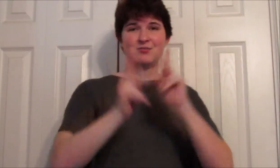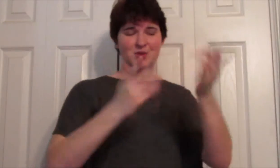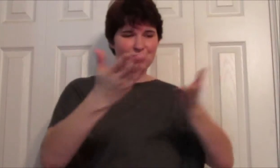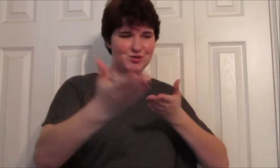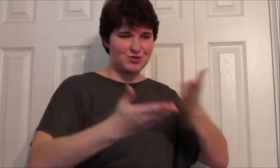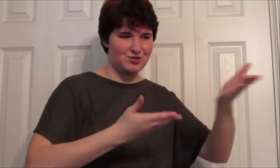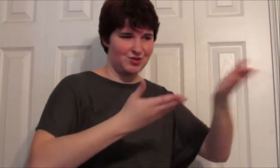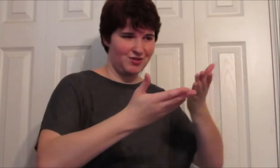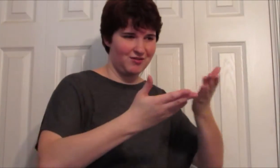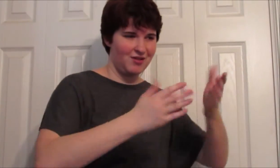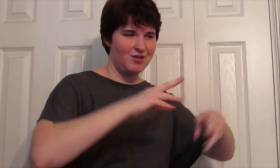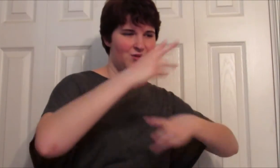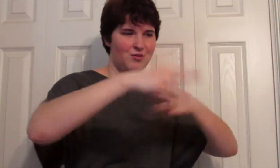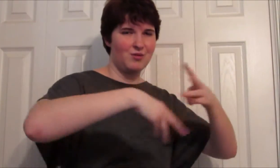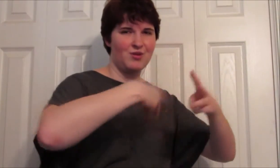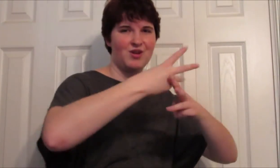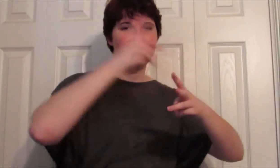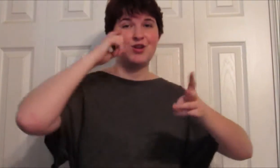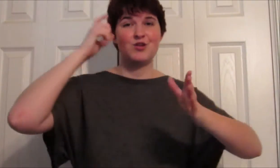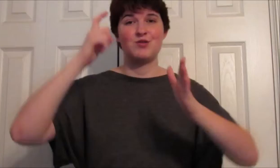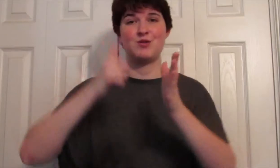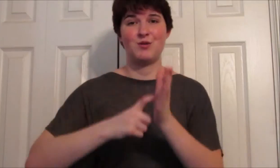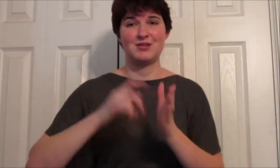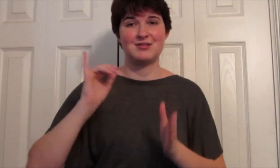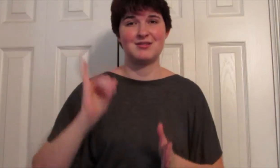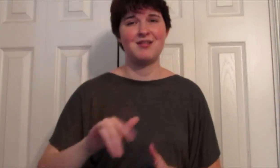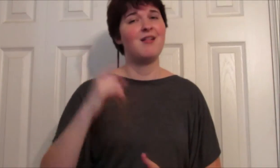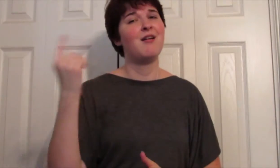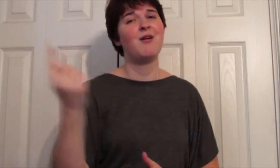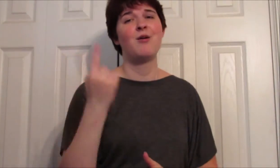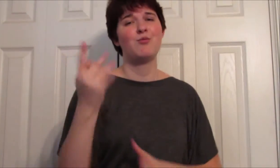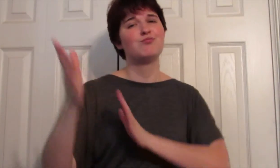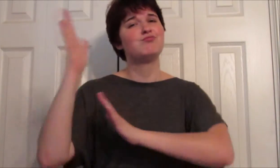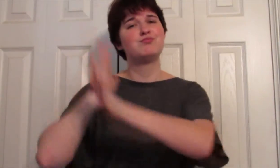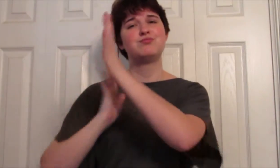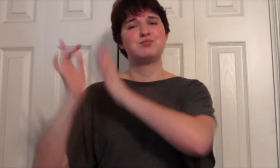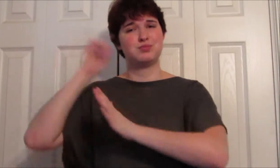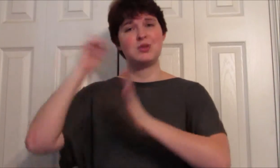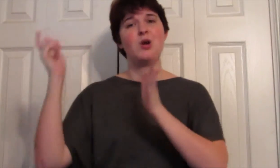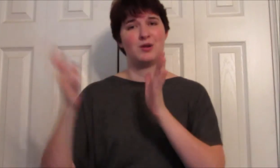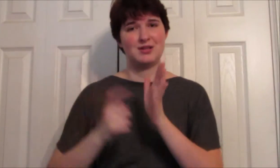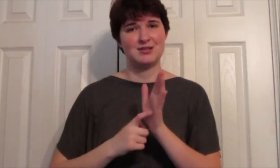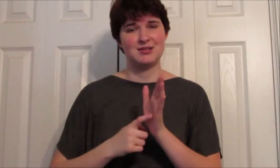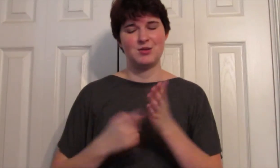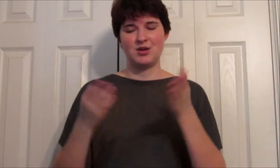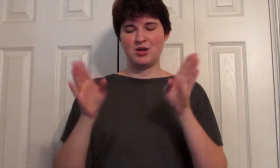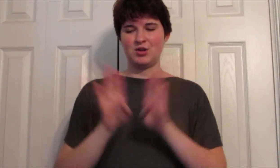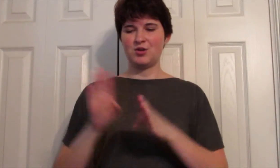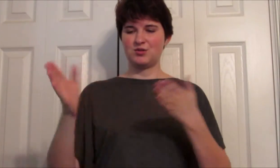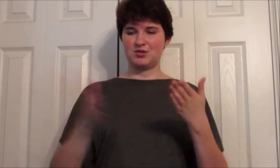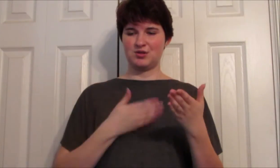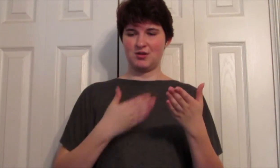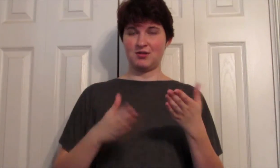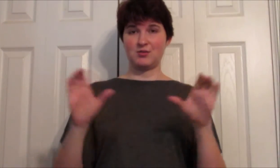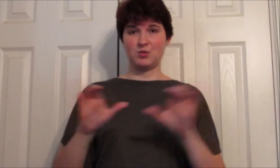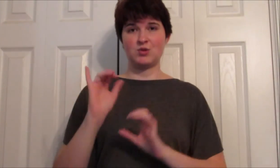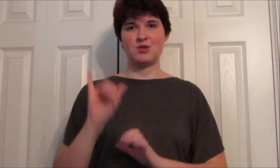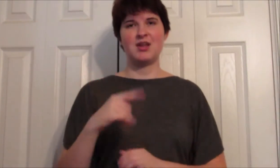world notices. It always has. We're going to close in song. And as we do that, I urge you to